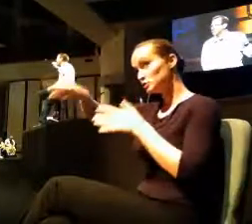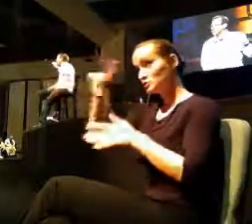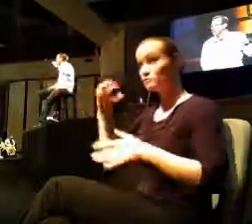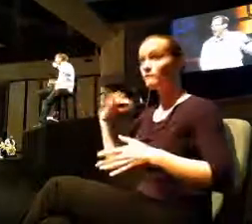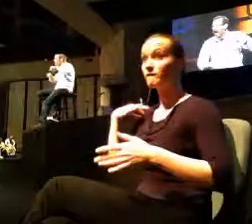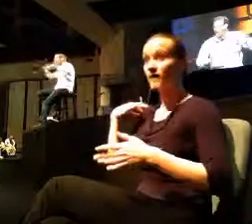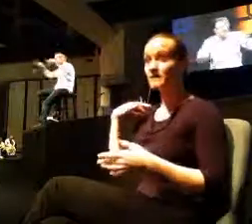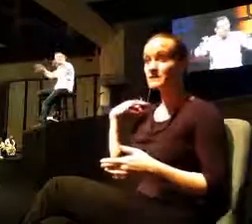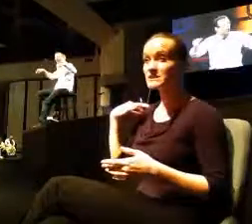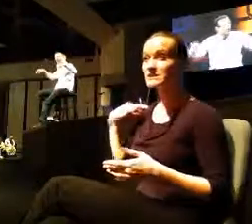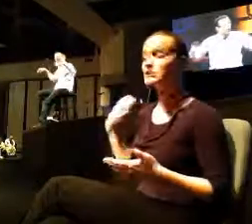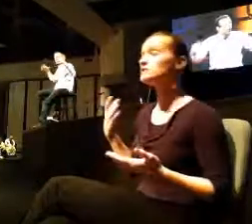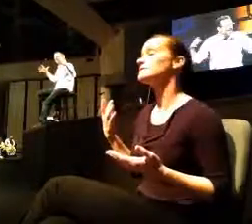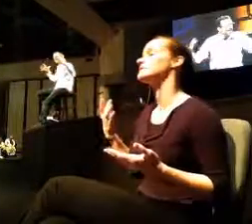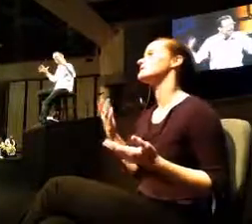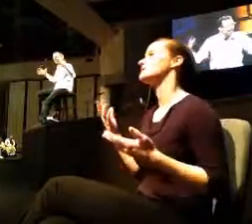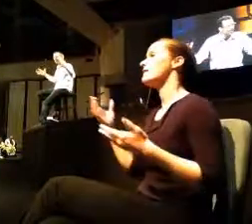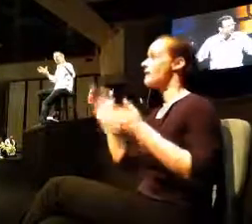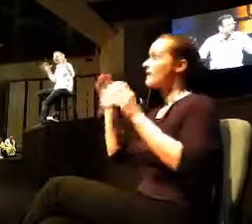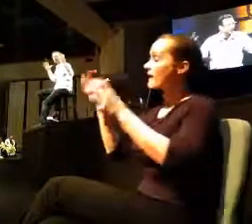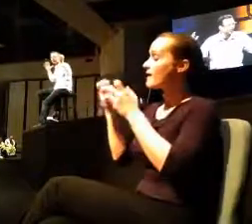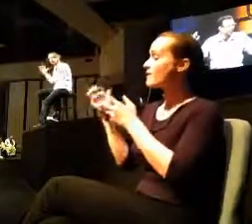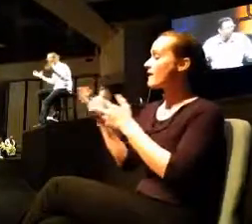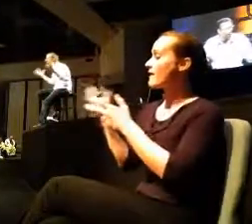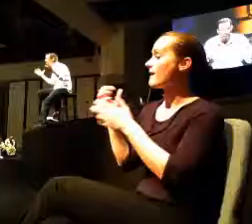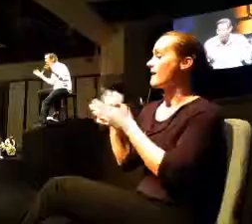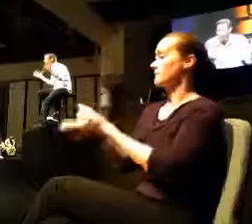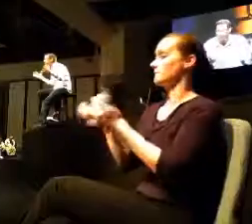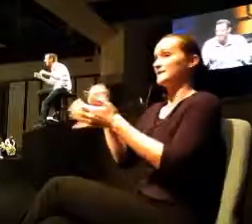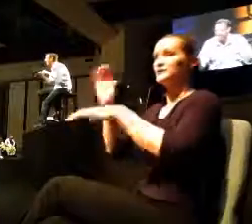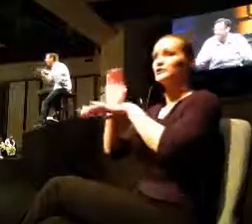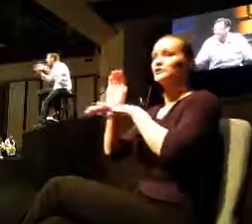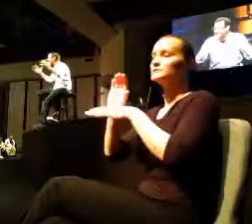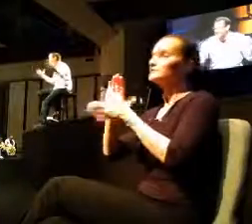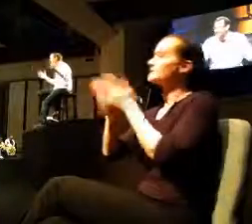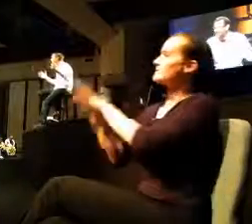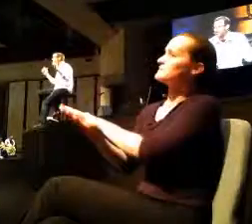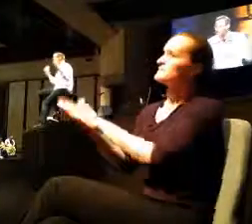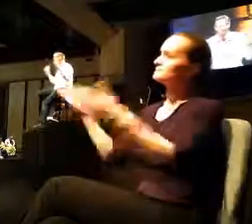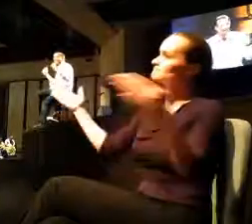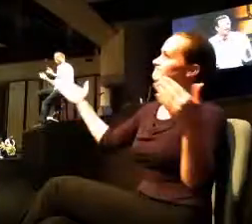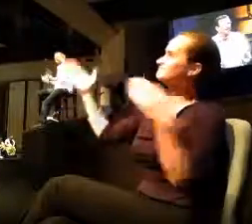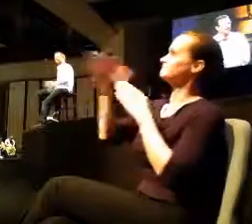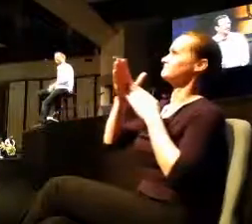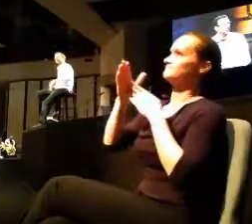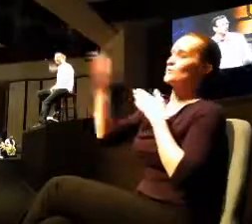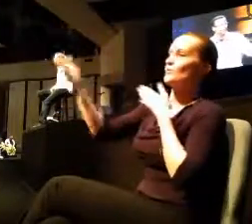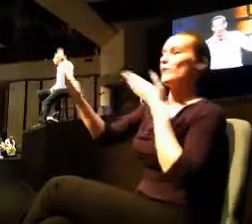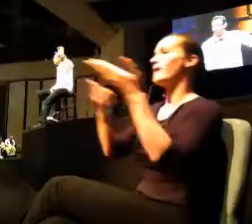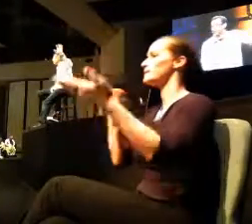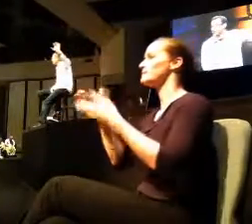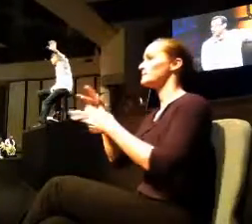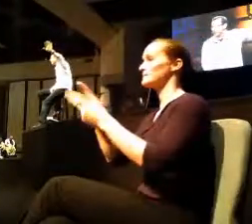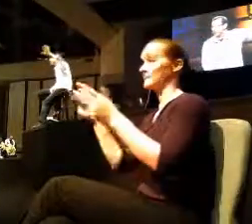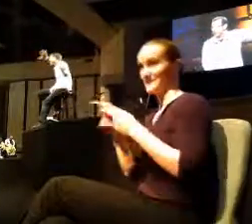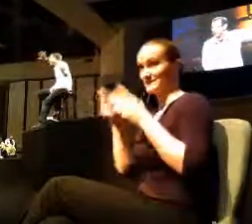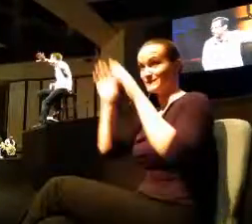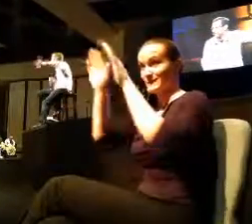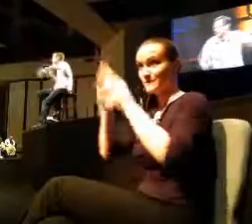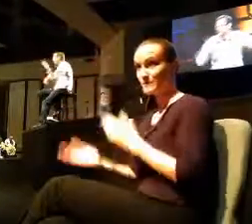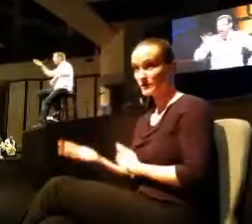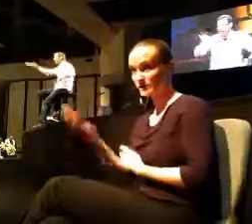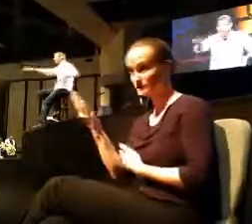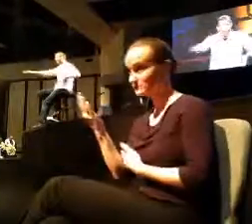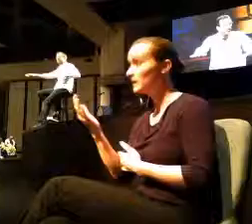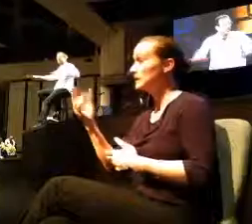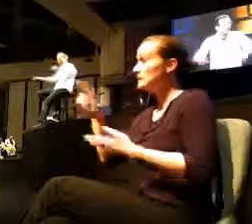to say, I'll be a part of making this church the most welcoming place in the entire city on a Sunday morning, whether that is working out in the